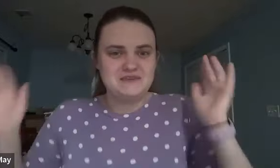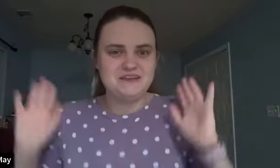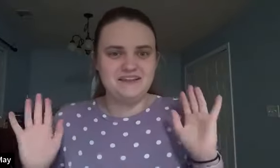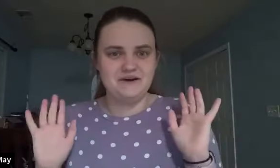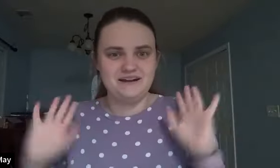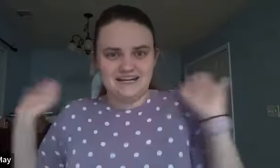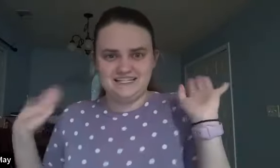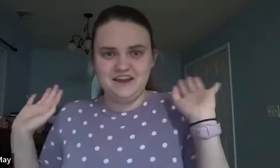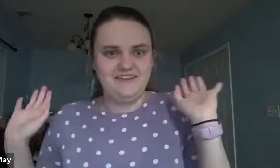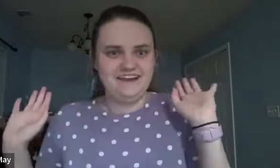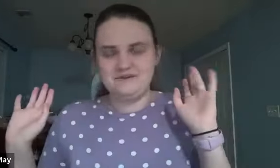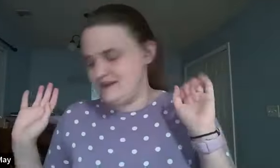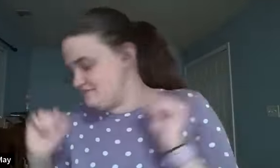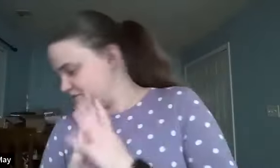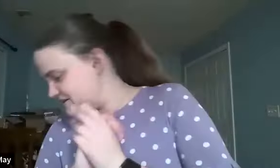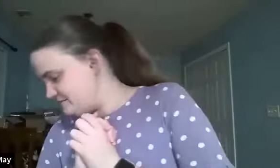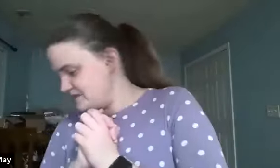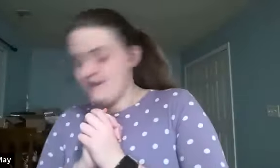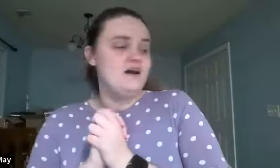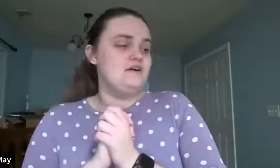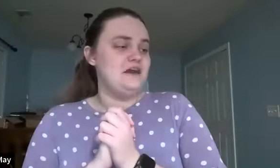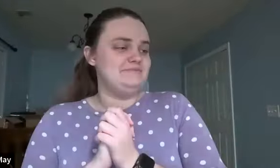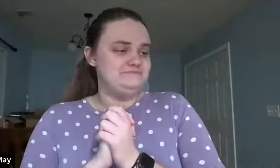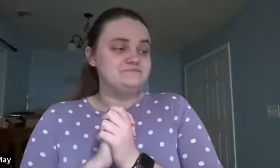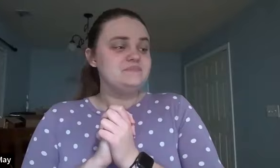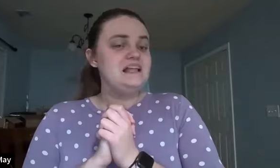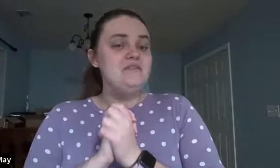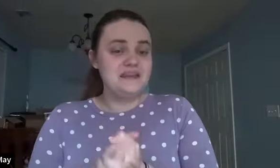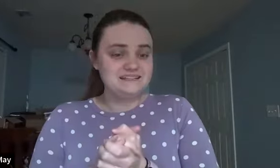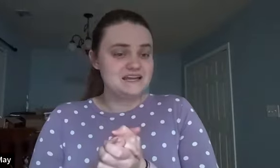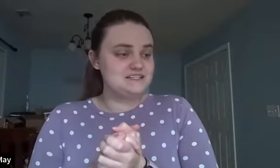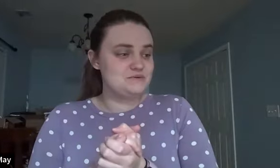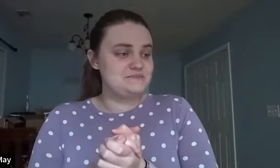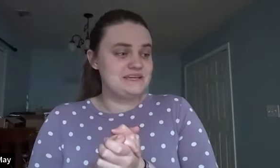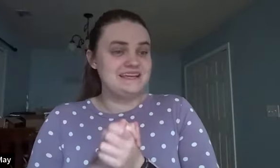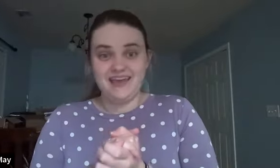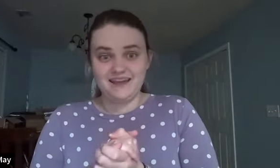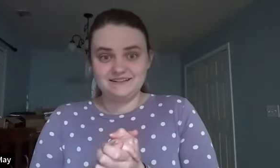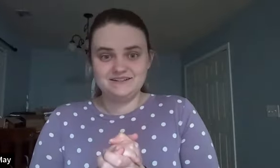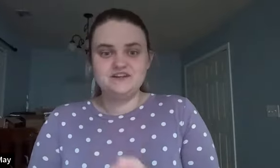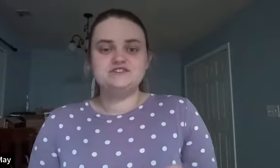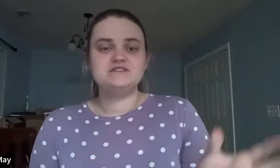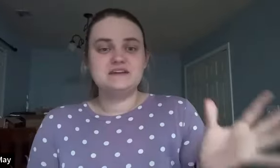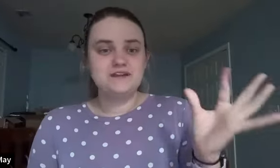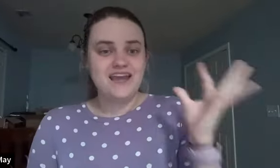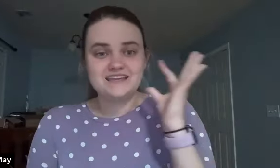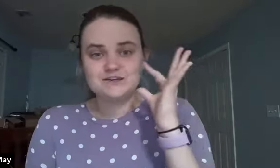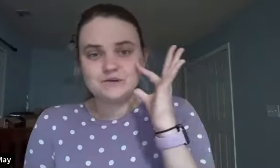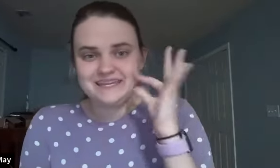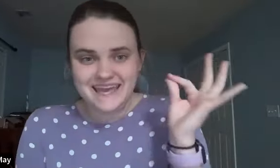hit me like a bug and I did not like it for a minute, but we're good. Okay. The next sign is going to be cat. So the sign for cat is going to be